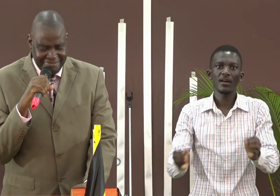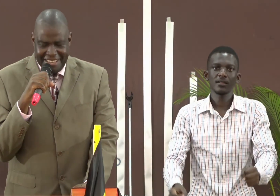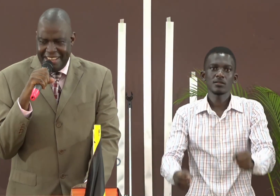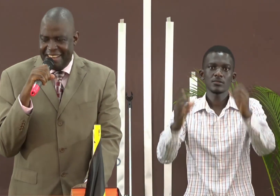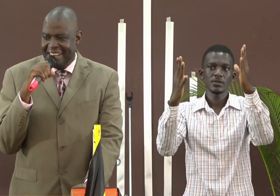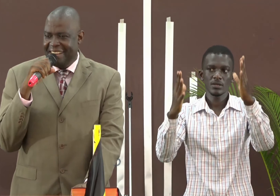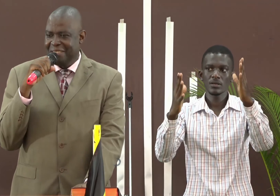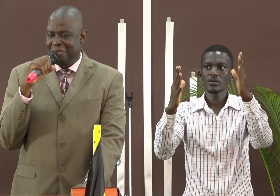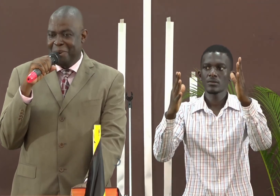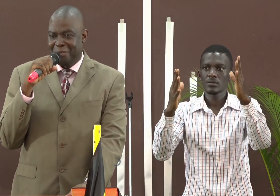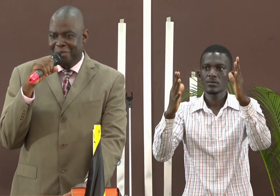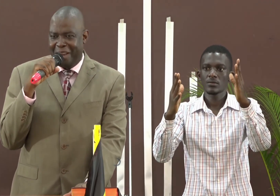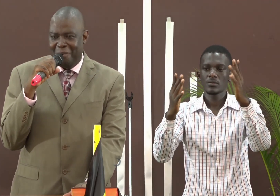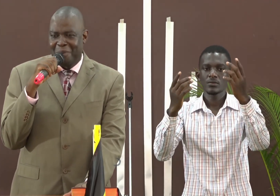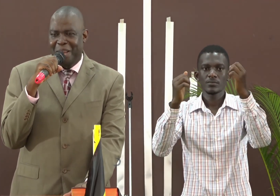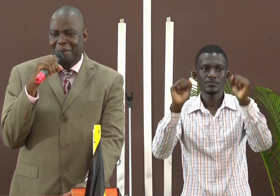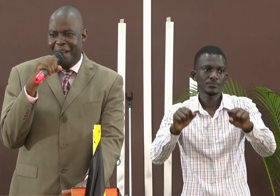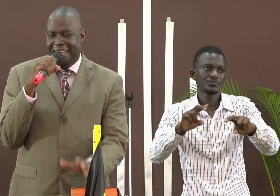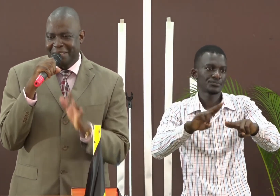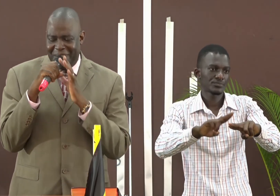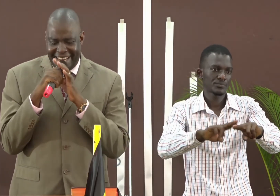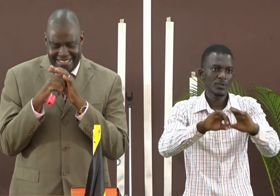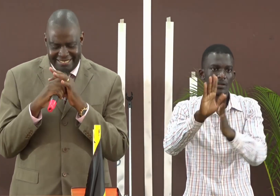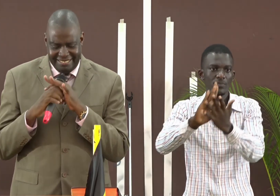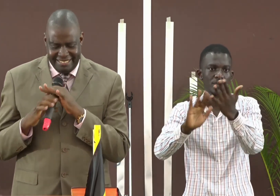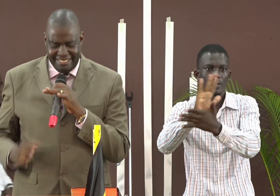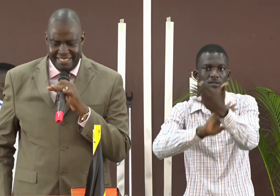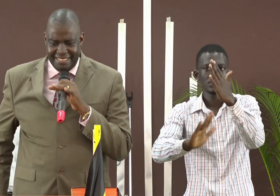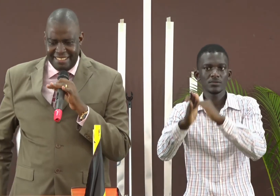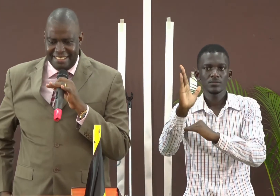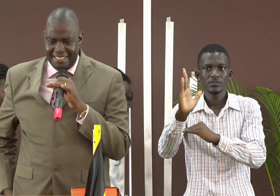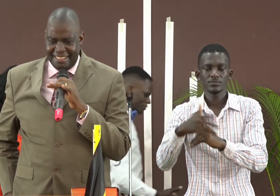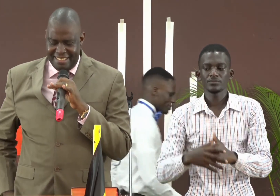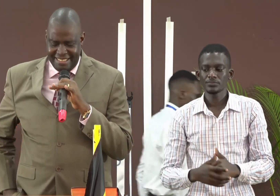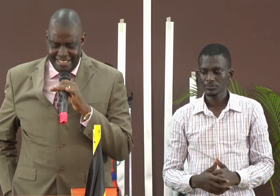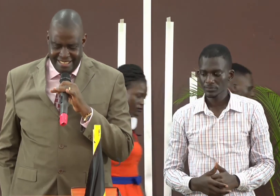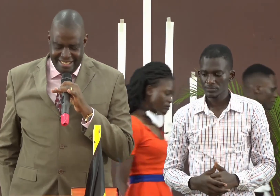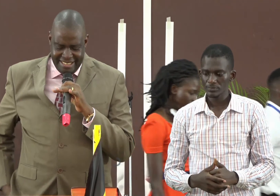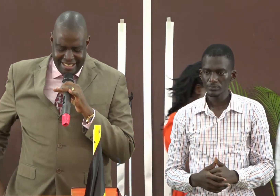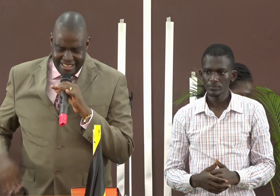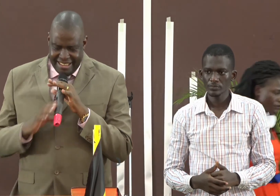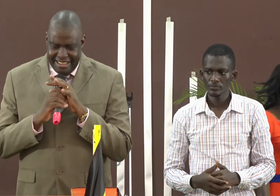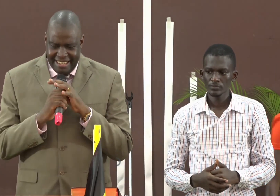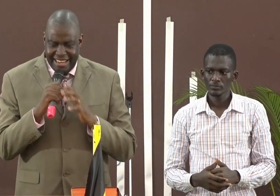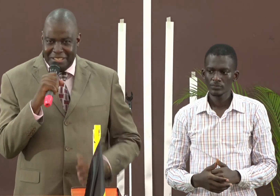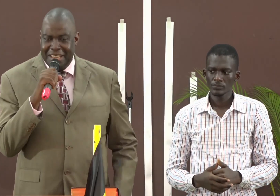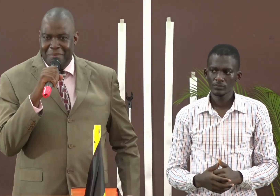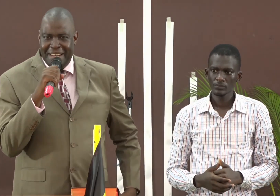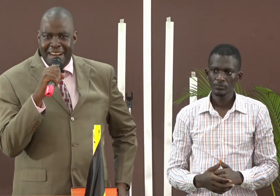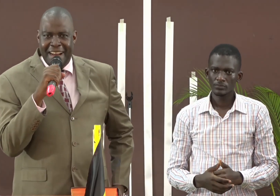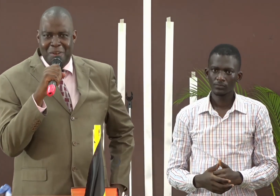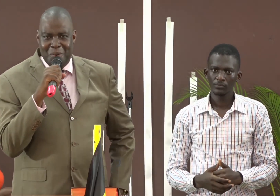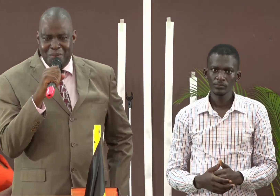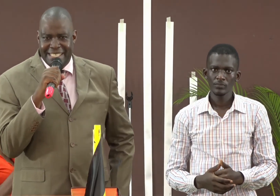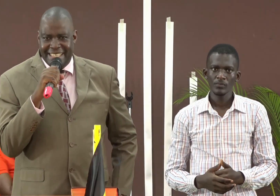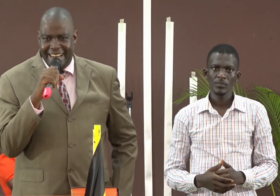Hallelujah. Amen. Sobolo mtula kumkwela upa katonda. You can have your seat in the presence of the Lord.